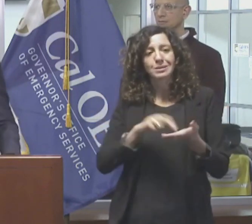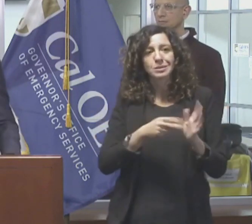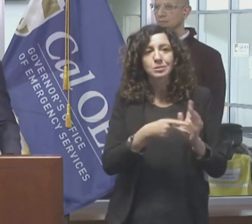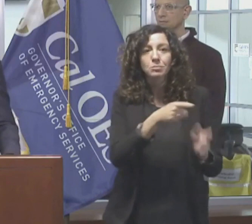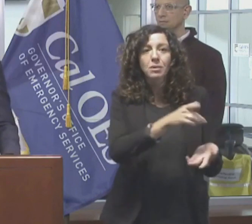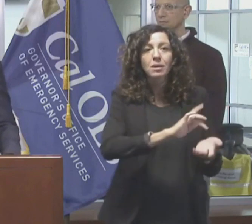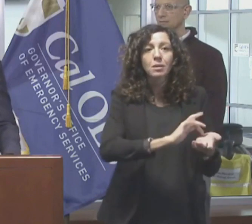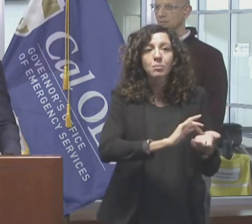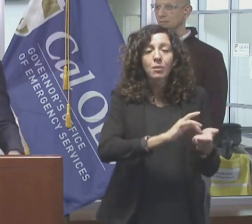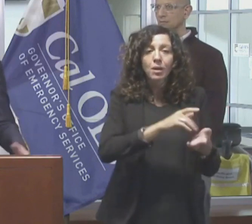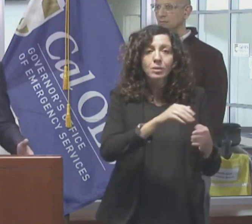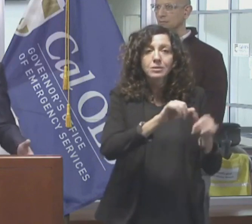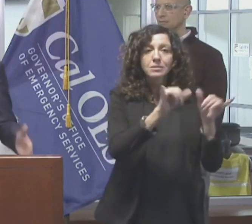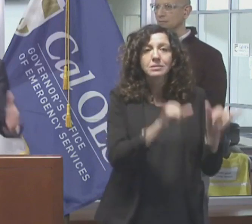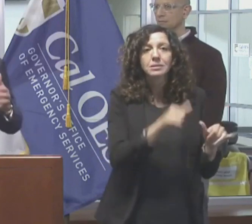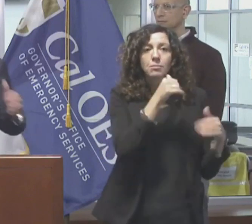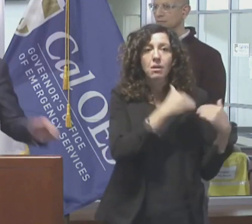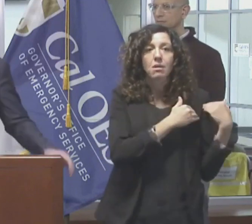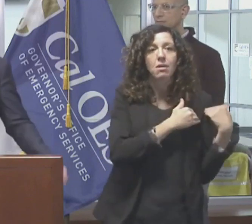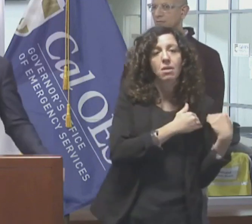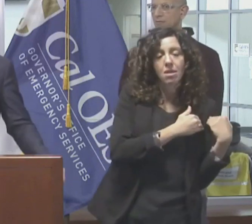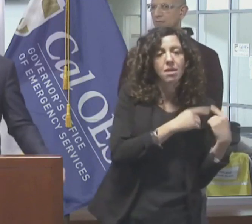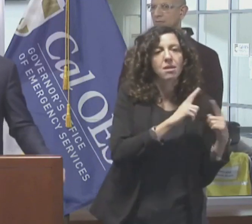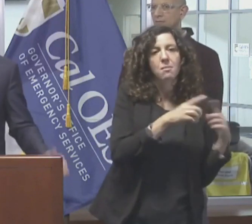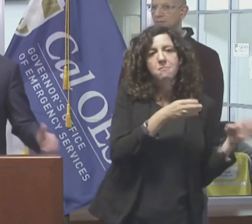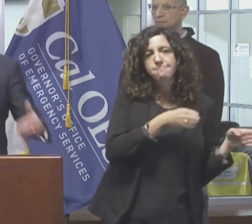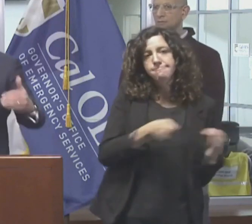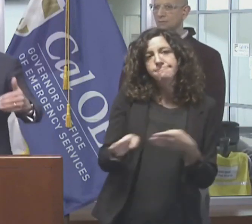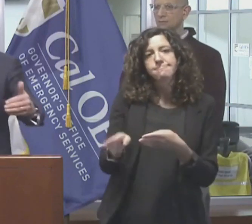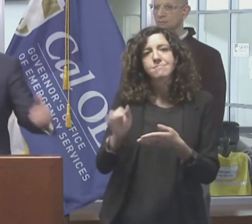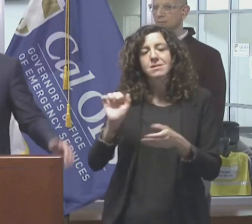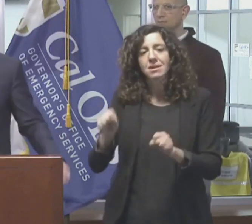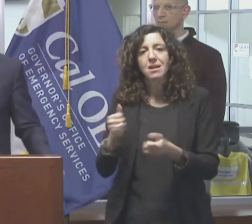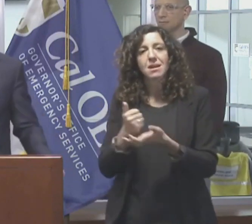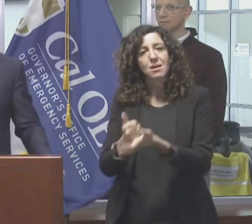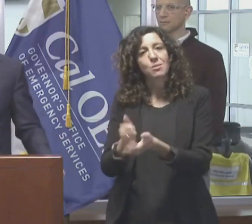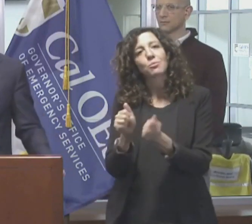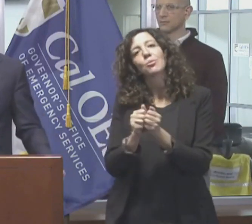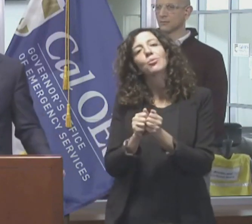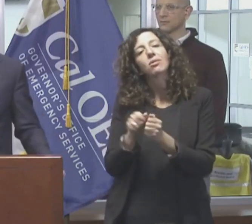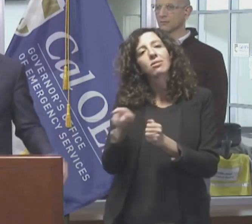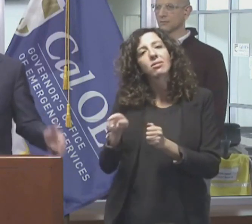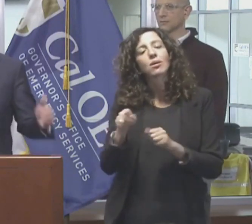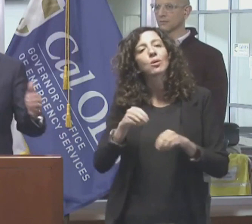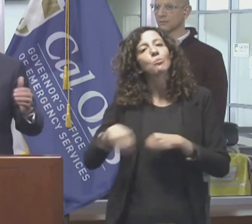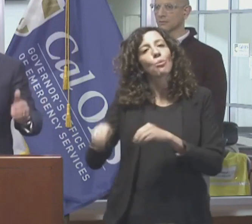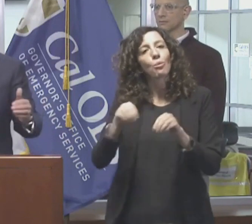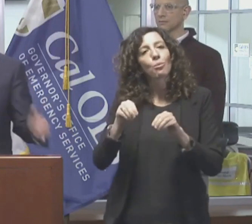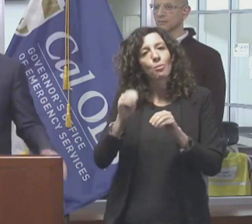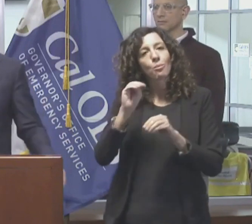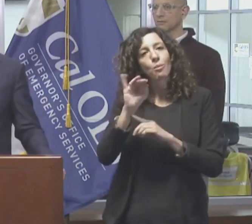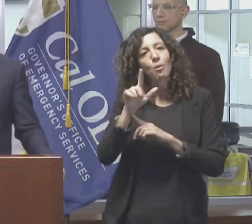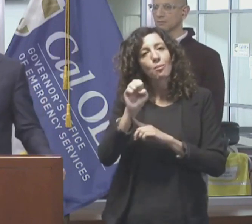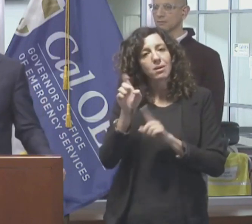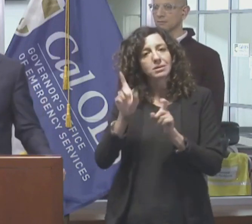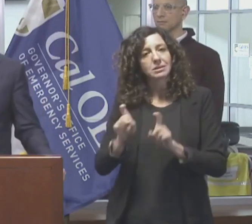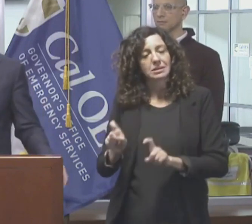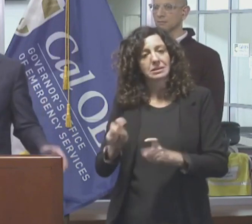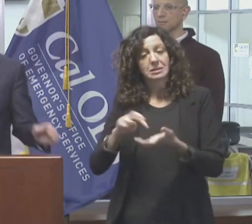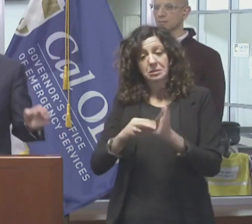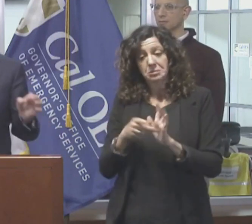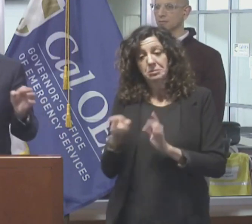of that setting and to allow people with the kind of portability that mobile testing provides to get answers